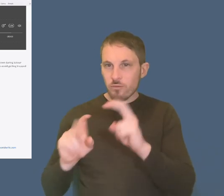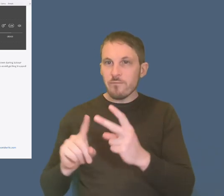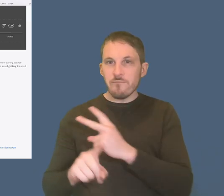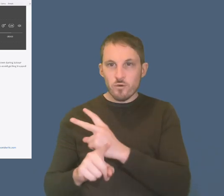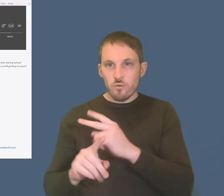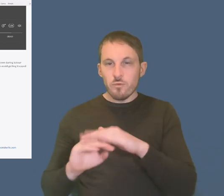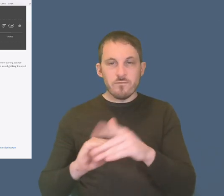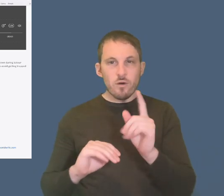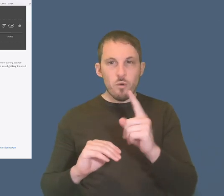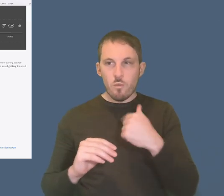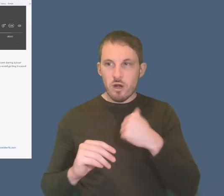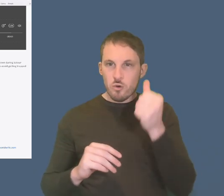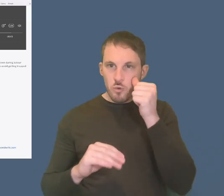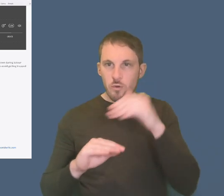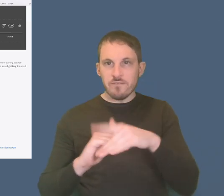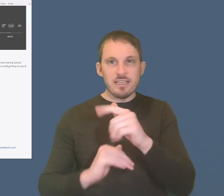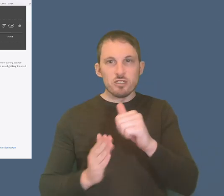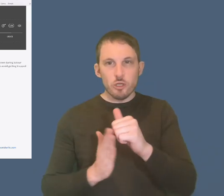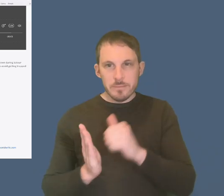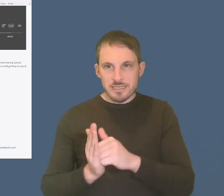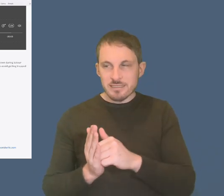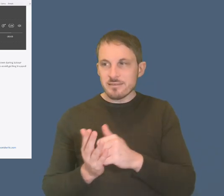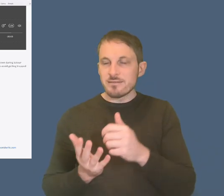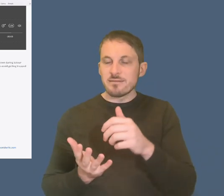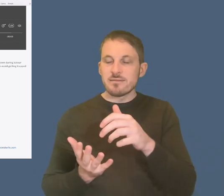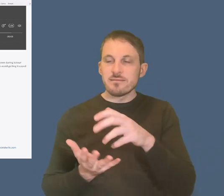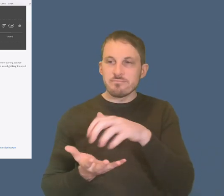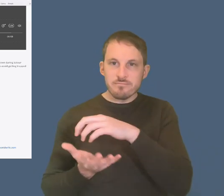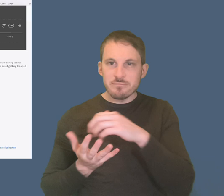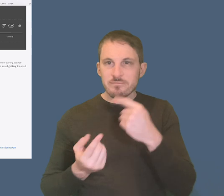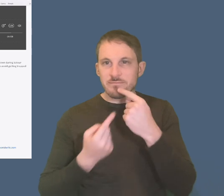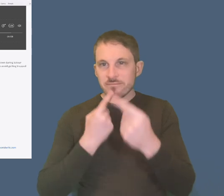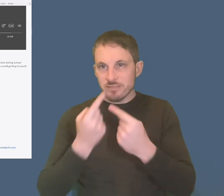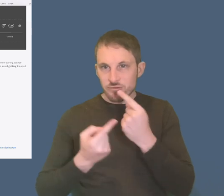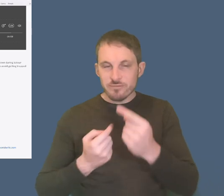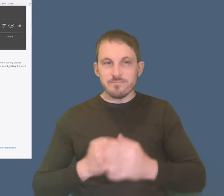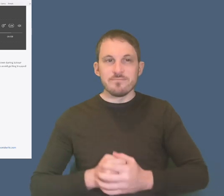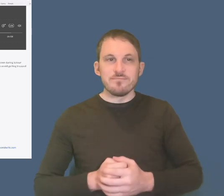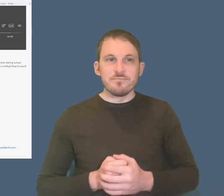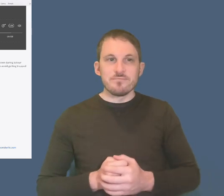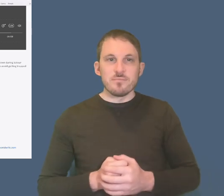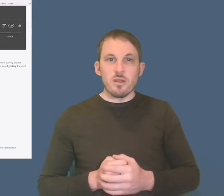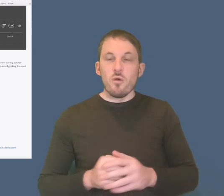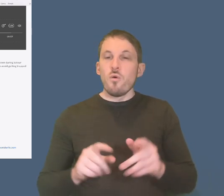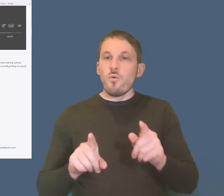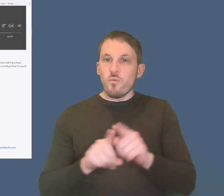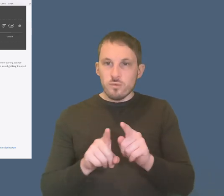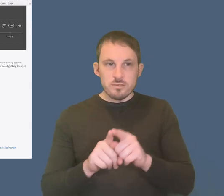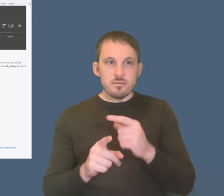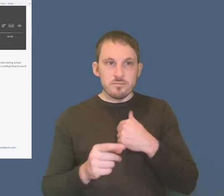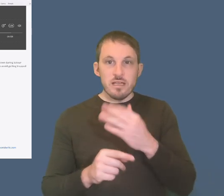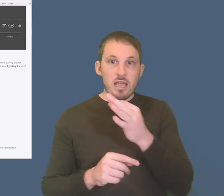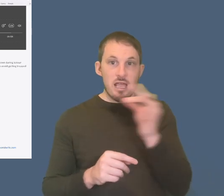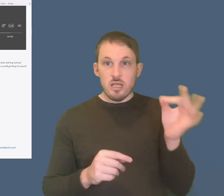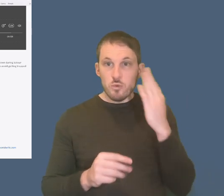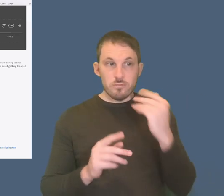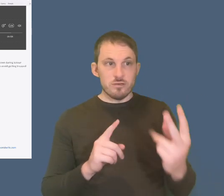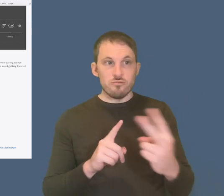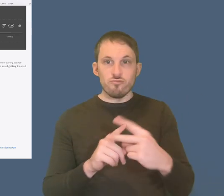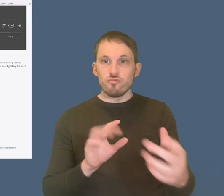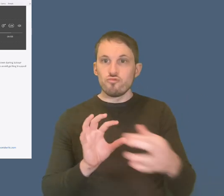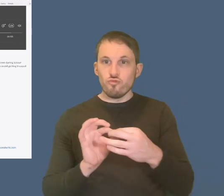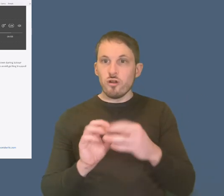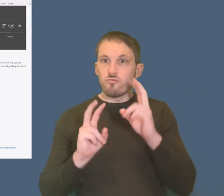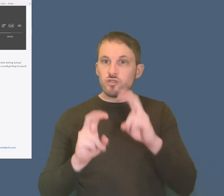topic, to analyze and collect data, and that involved me enrolling women into the research project who